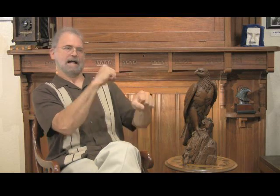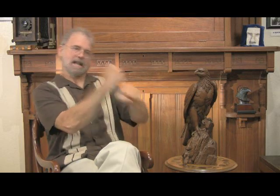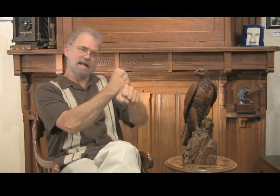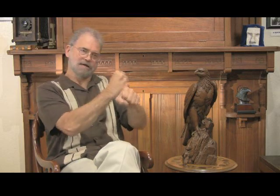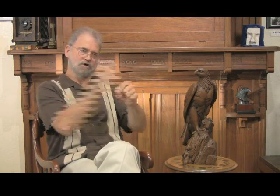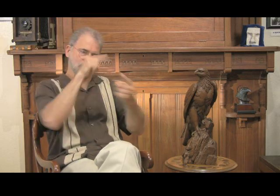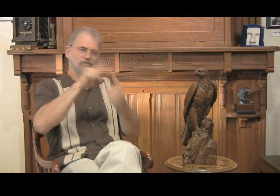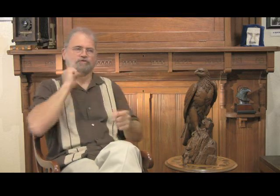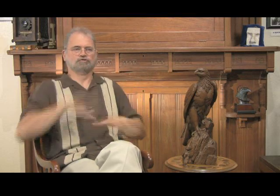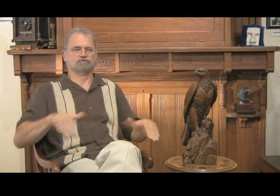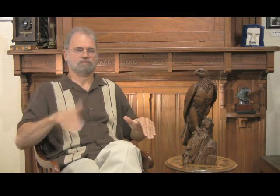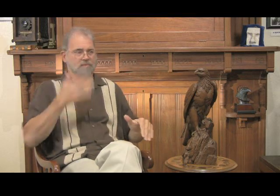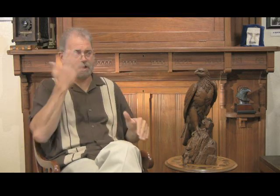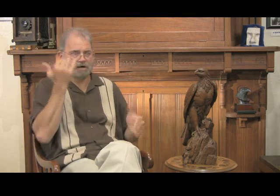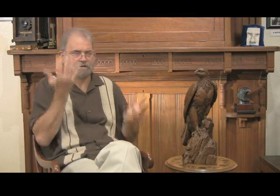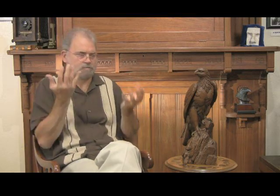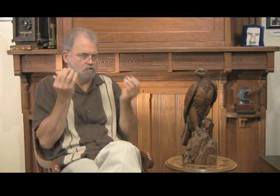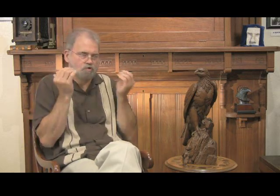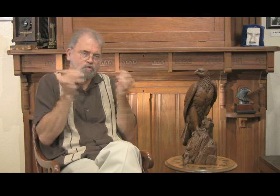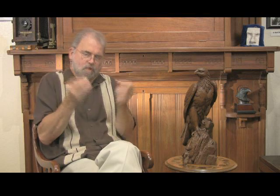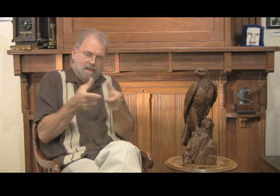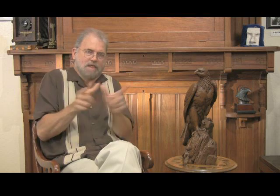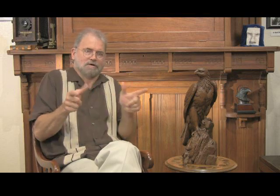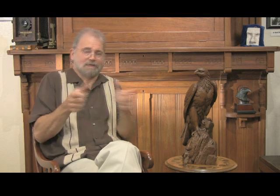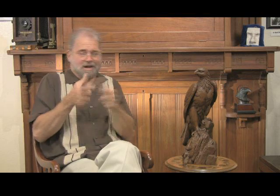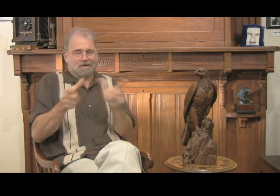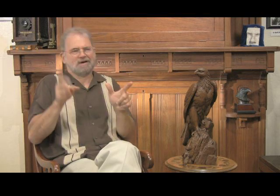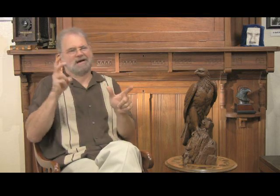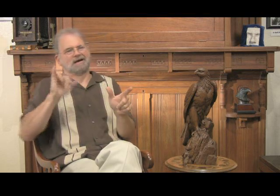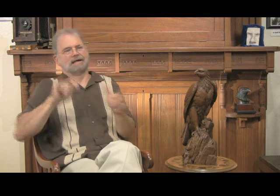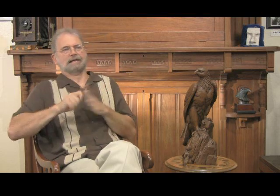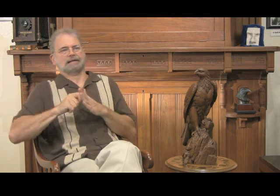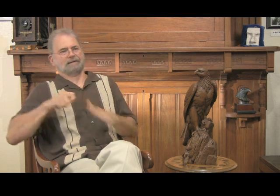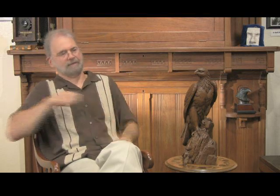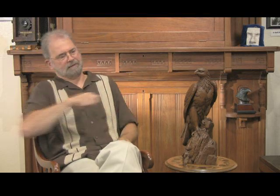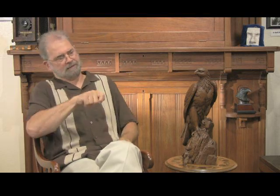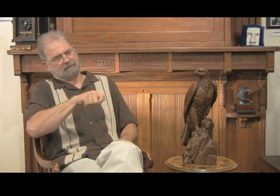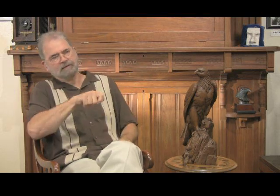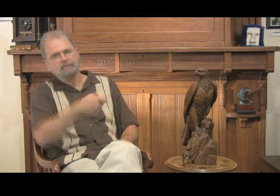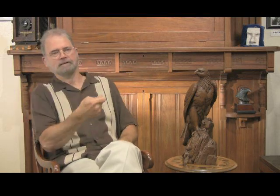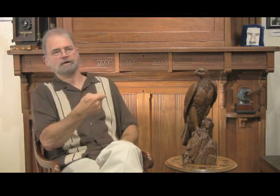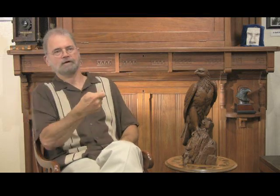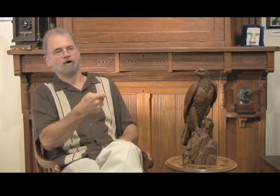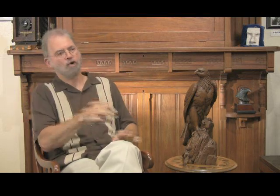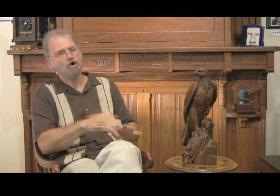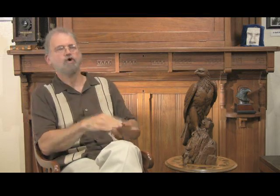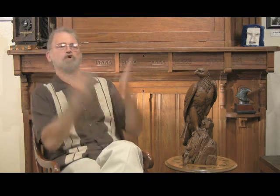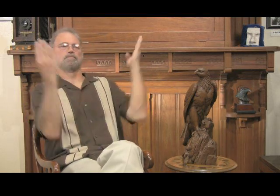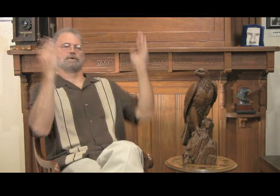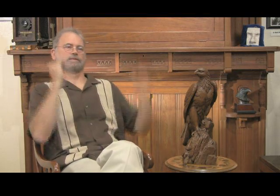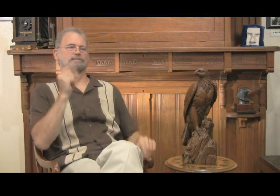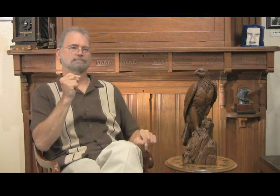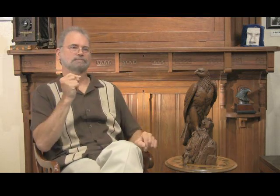curriculum, but it's locked to these deaf children. They don't have the language, and language is the key to unlocking the curriculum, to opening it